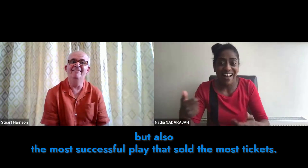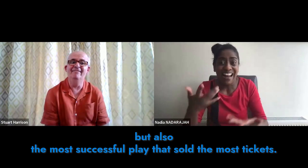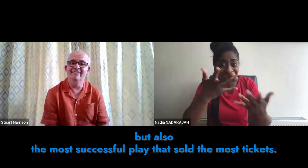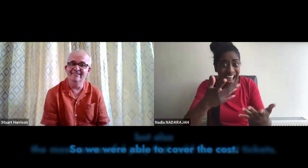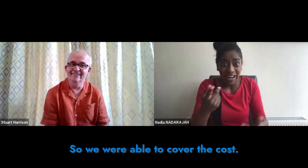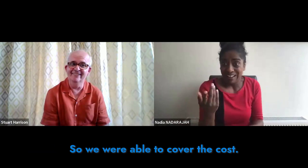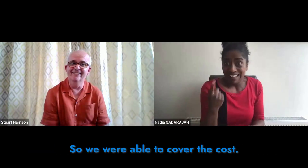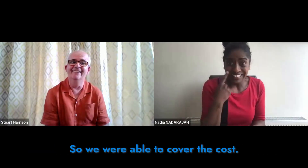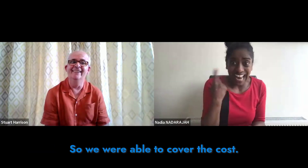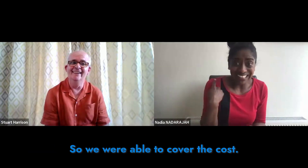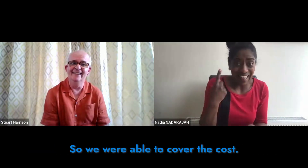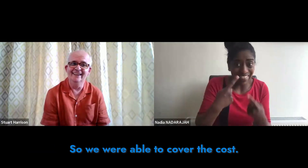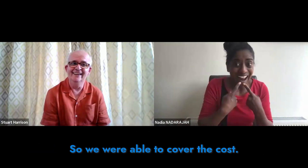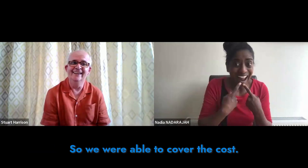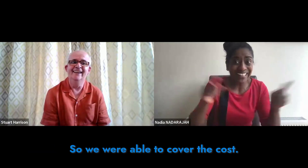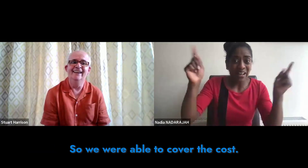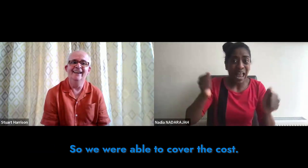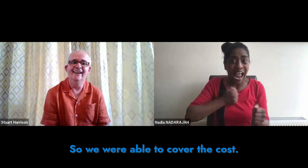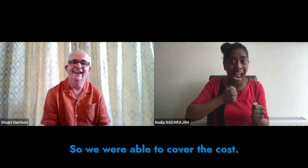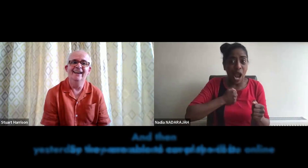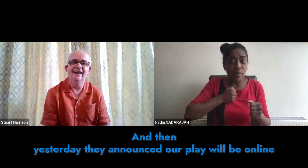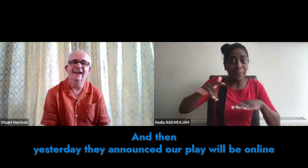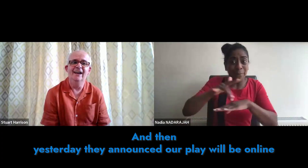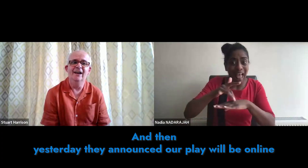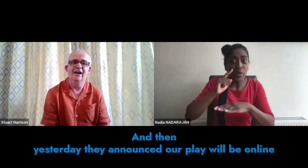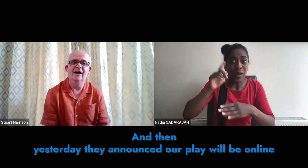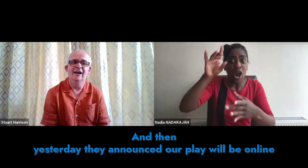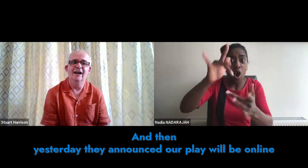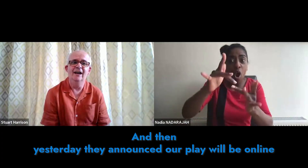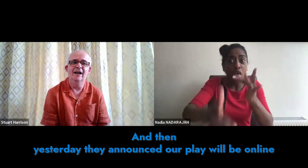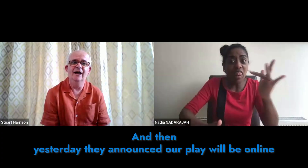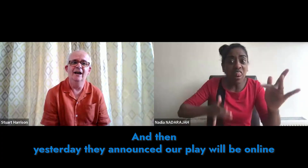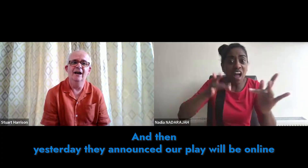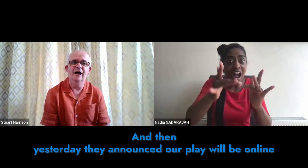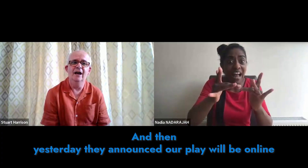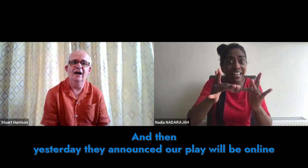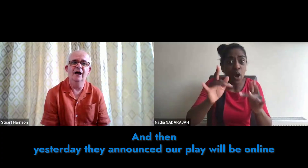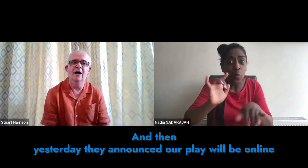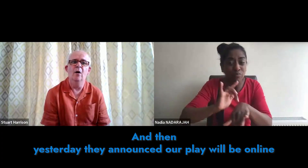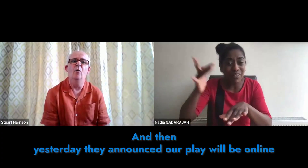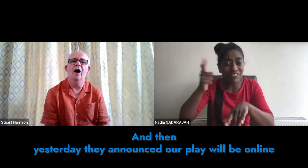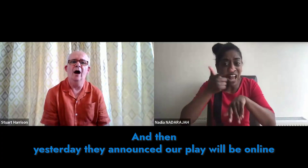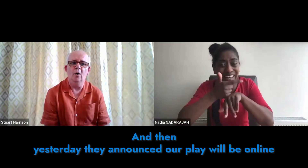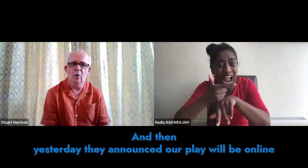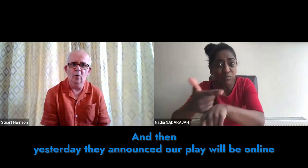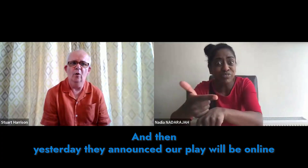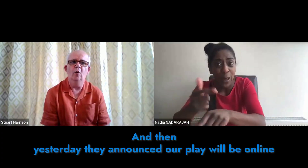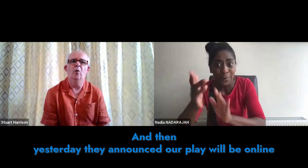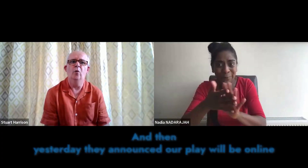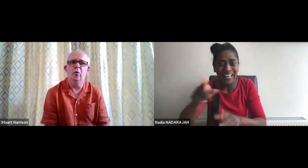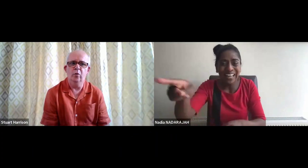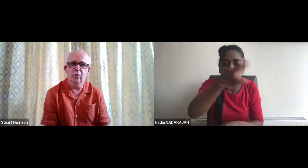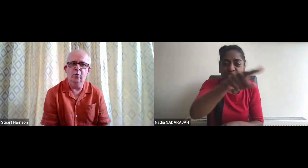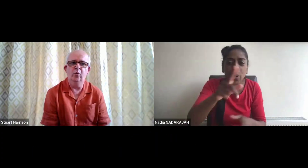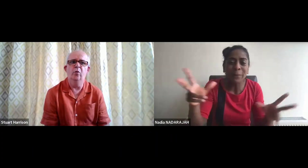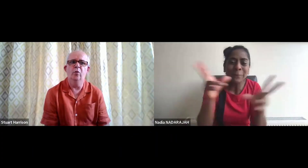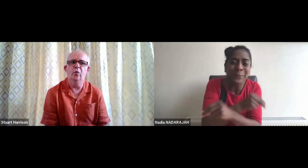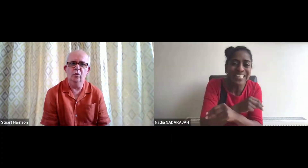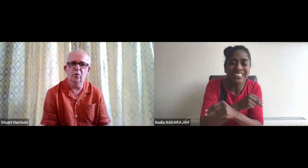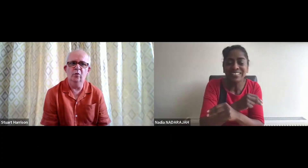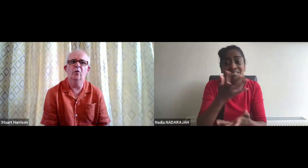most. So we were able to cover the cast. And then yesterday they announced our play will be